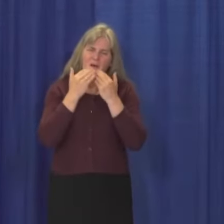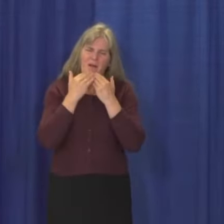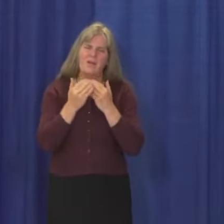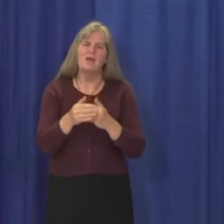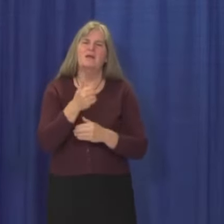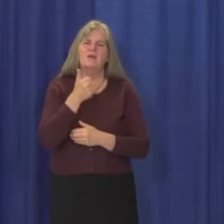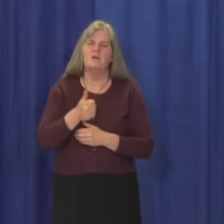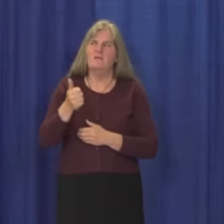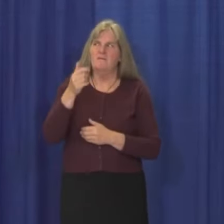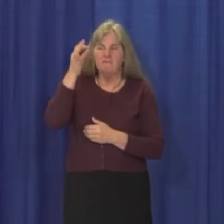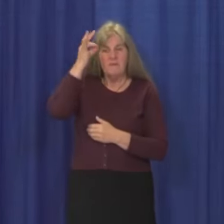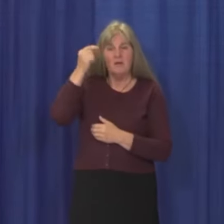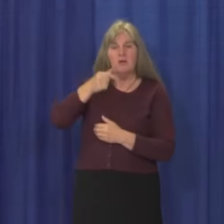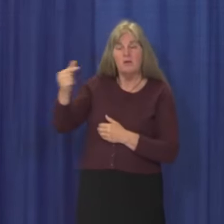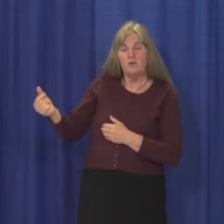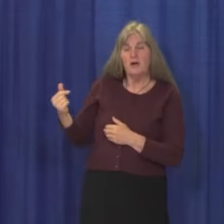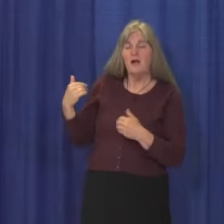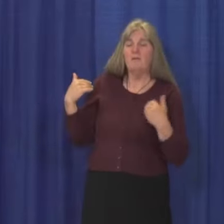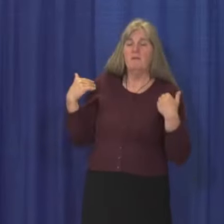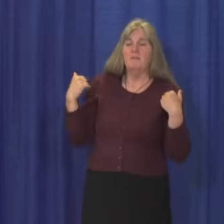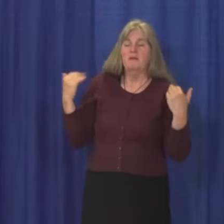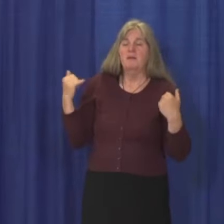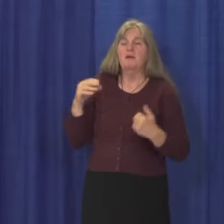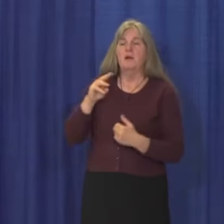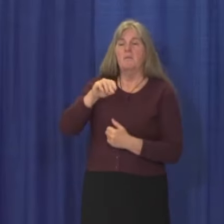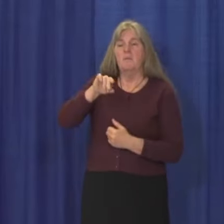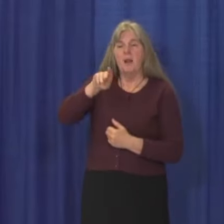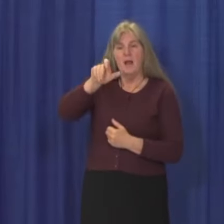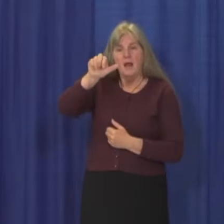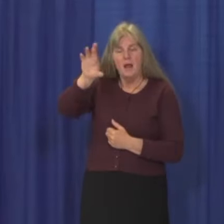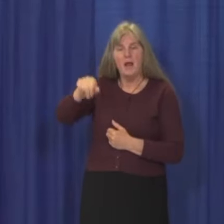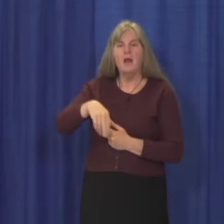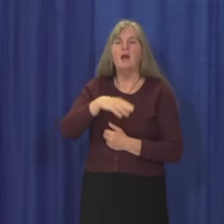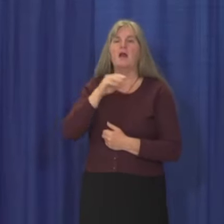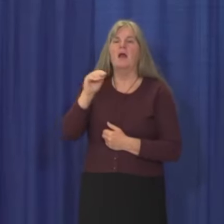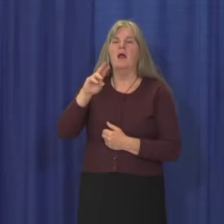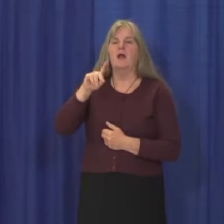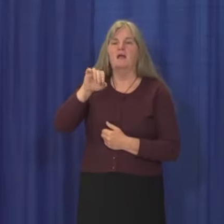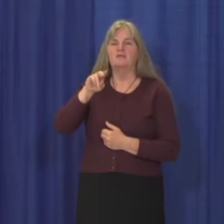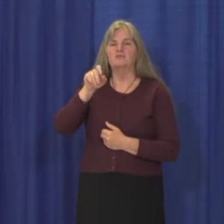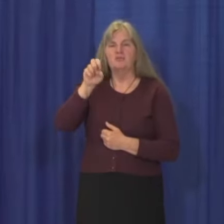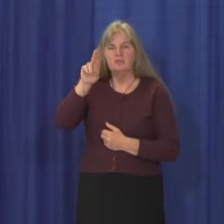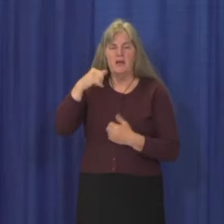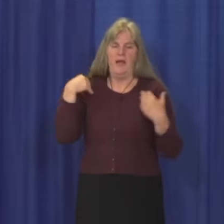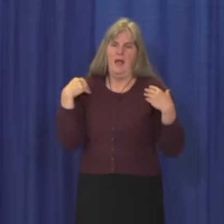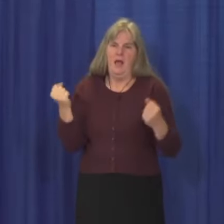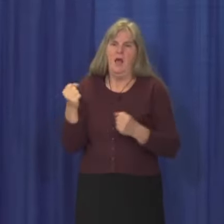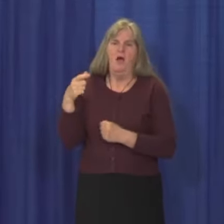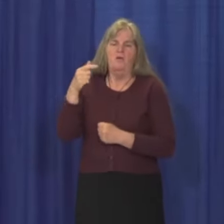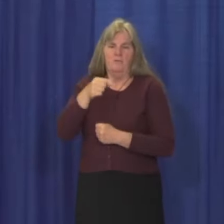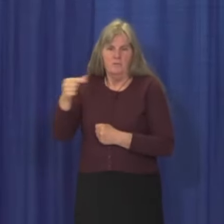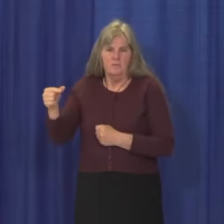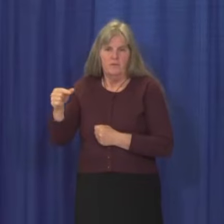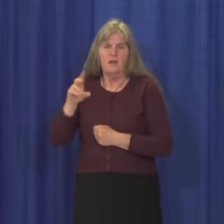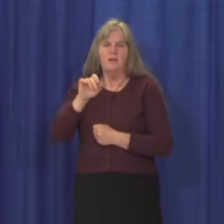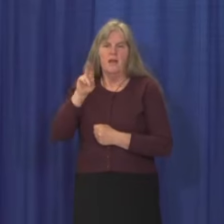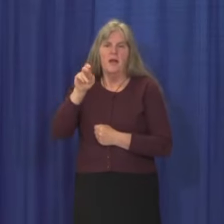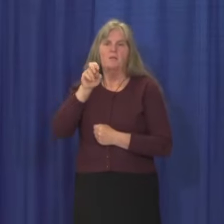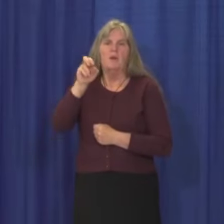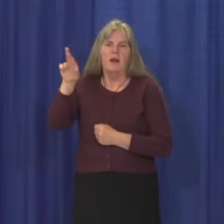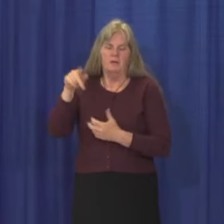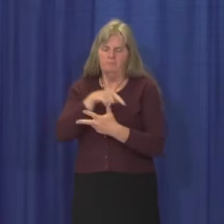Blair, Health Minister Patty Hajdu, and Northern Affairs Minister Dan Vandel for approving this